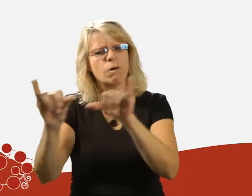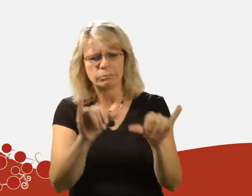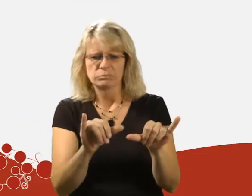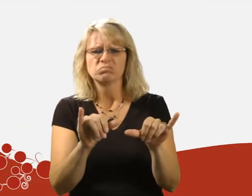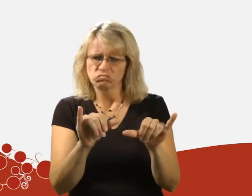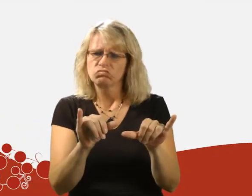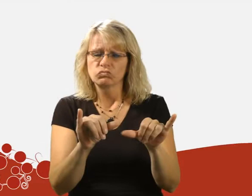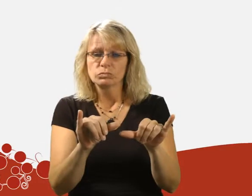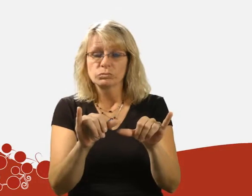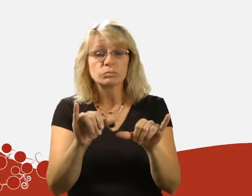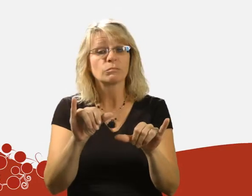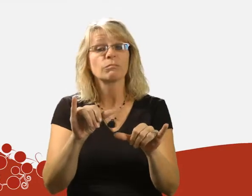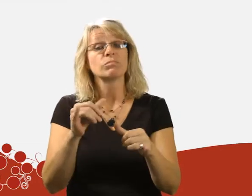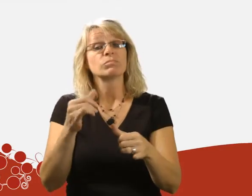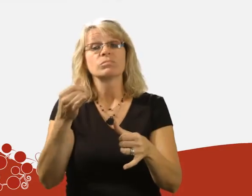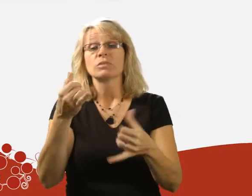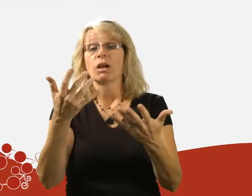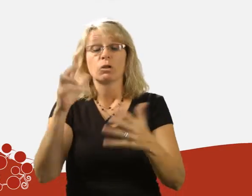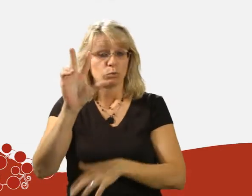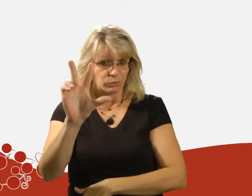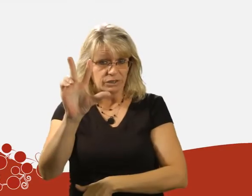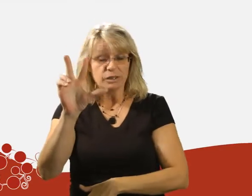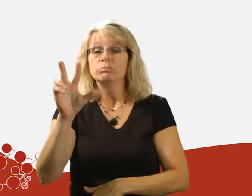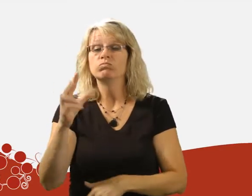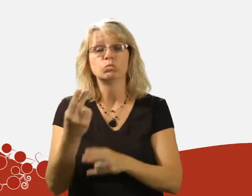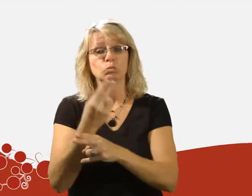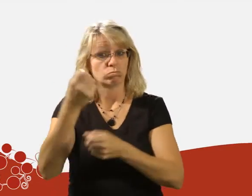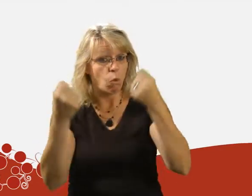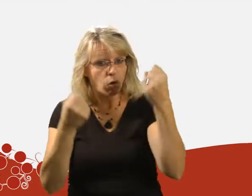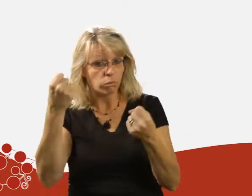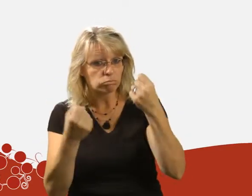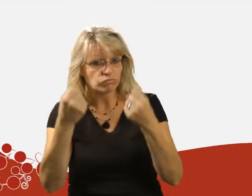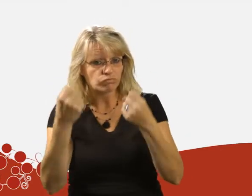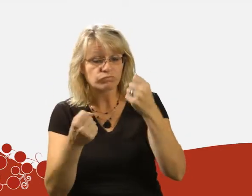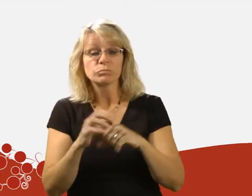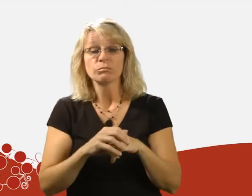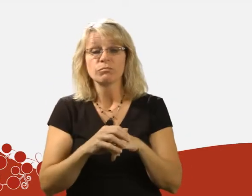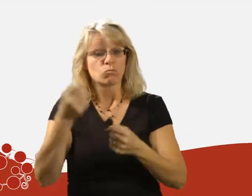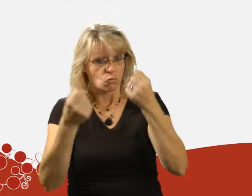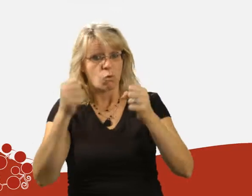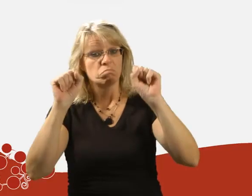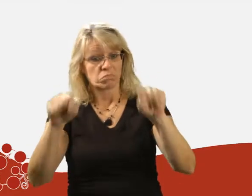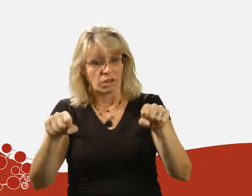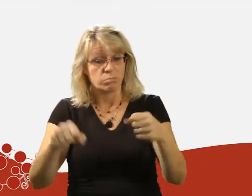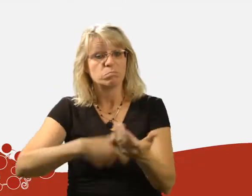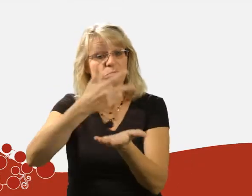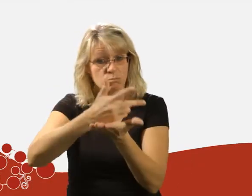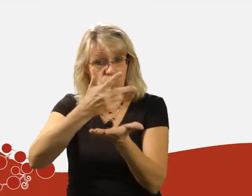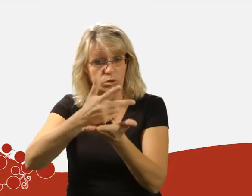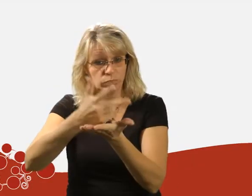One common classifier is using the 3 hand shape to represent a car. With this hand shape, I can show cars